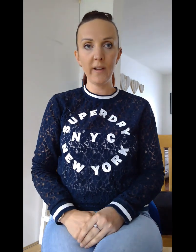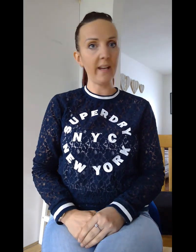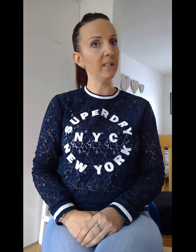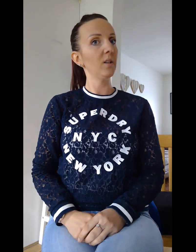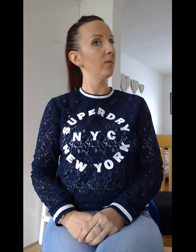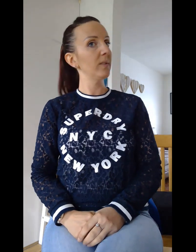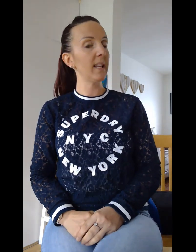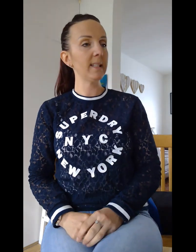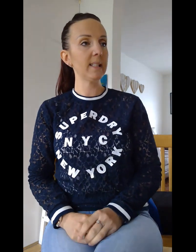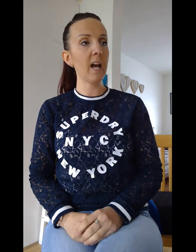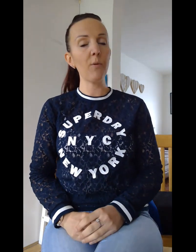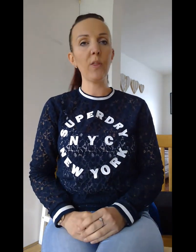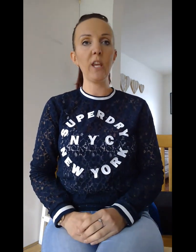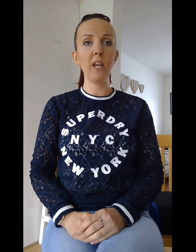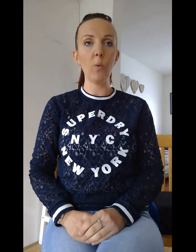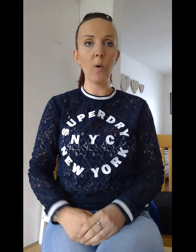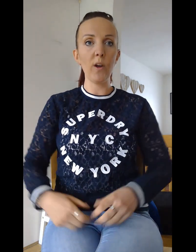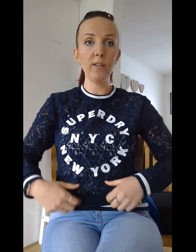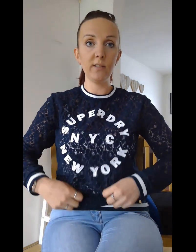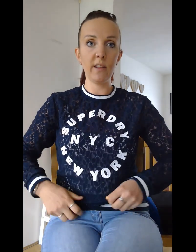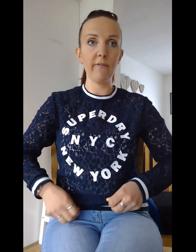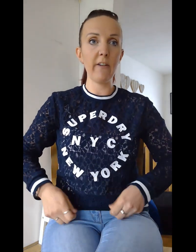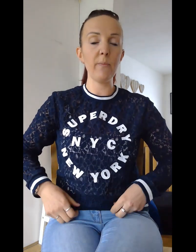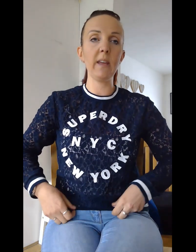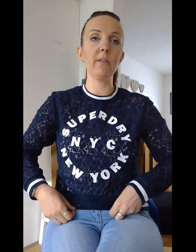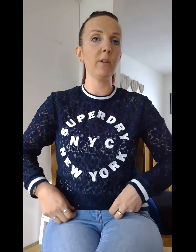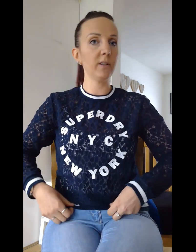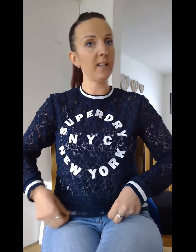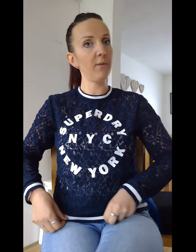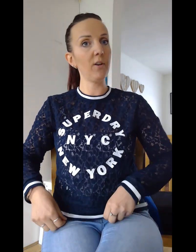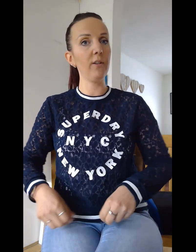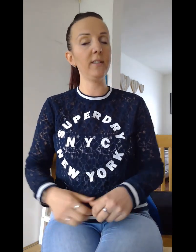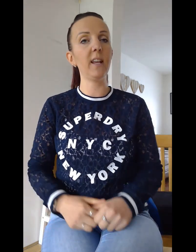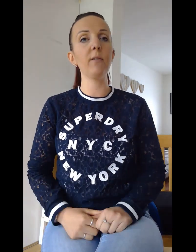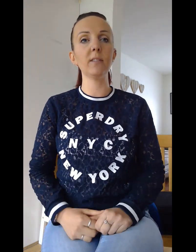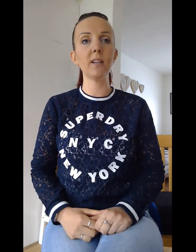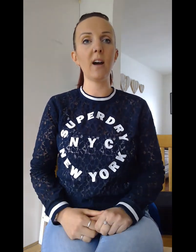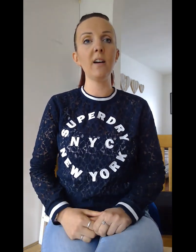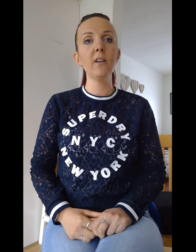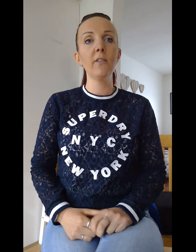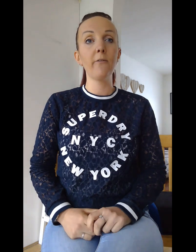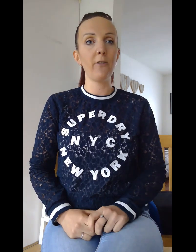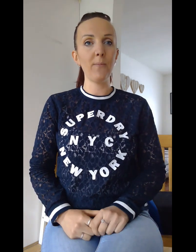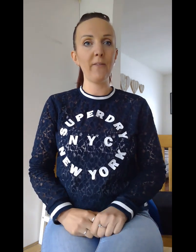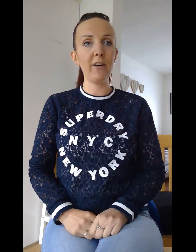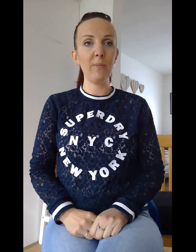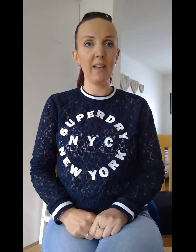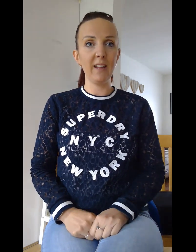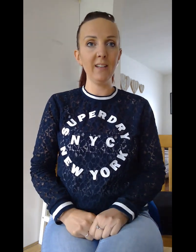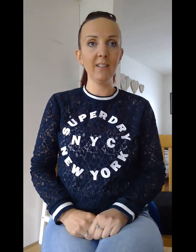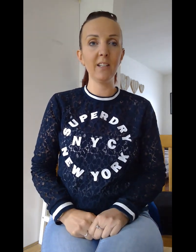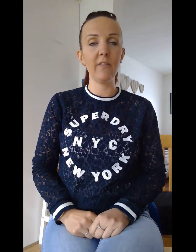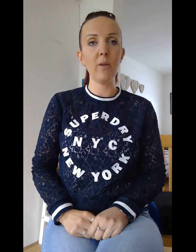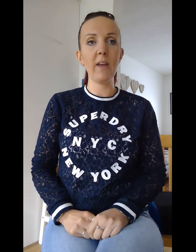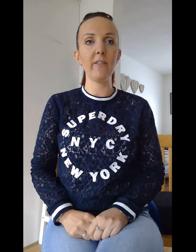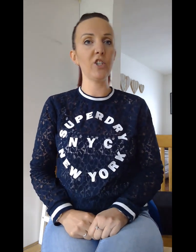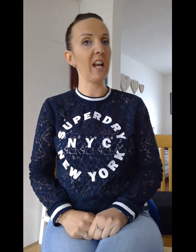Okay, so let's start with the words at the very beginning. We're not going to start with the chorus today, we're going to start from the very beginning, give you a bit of a